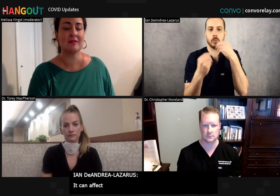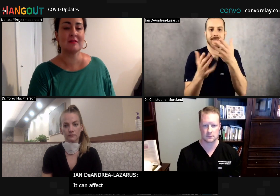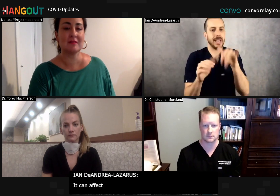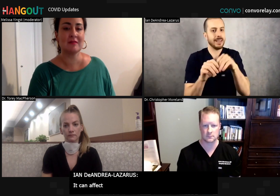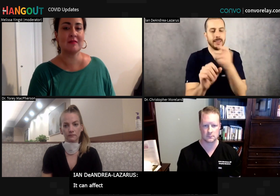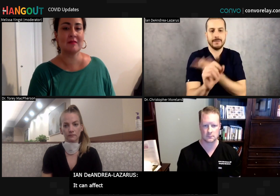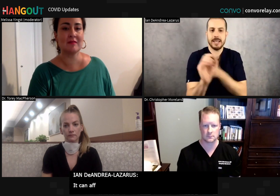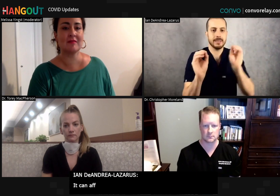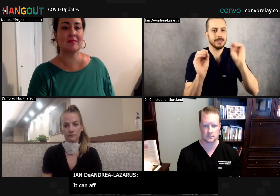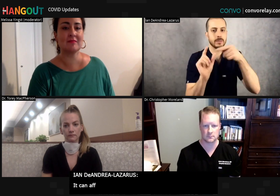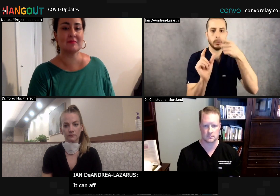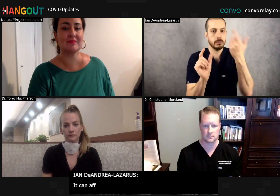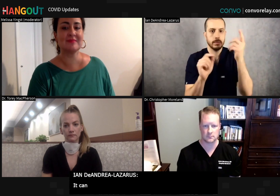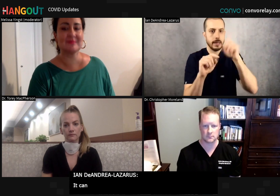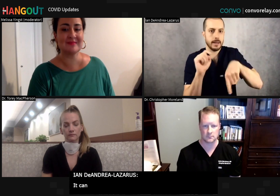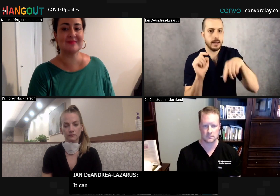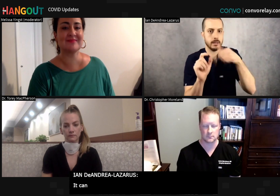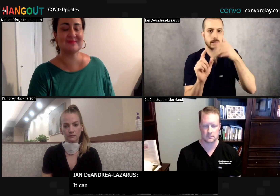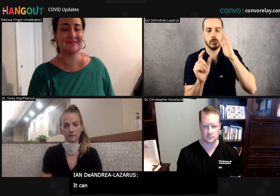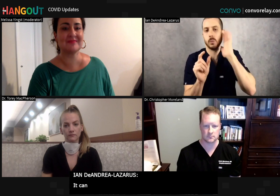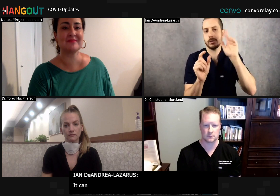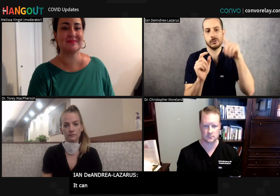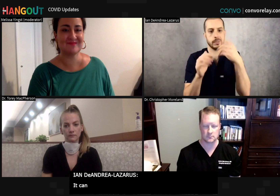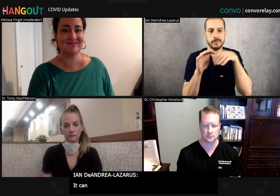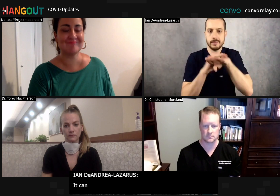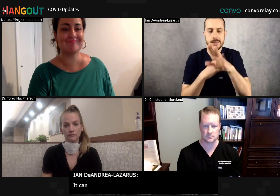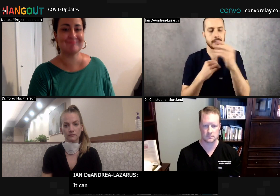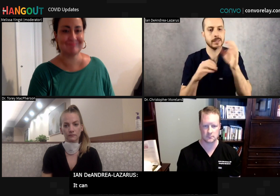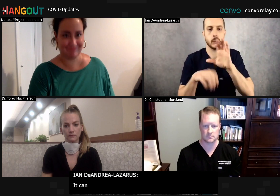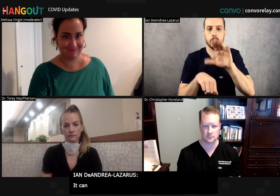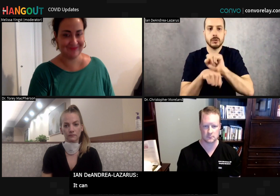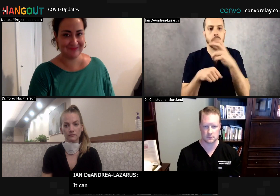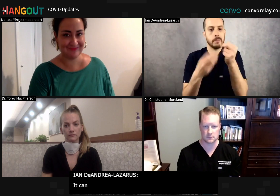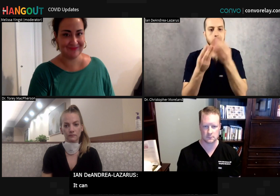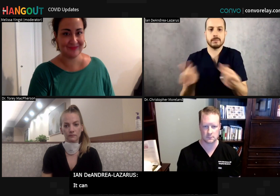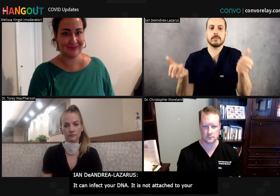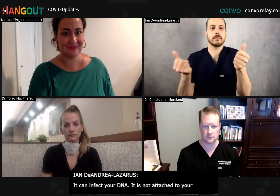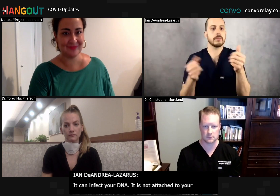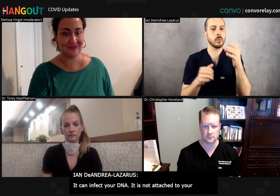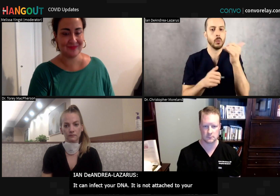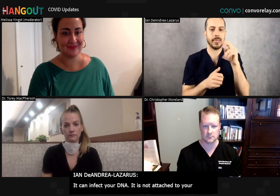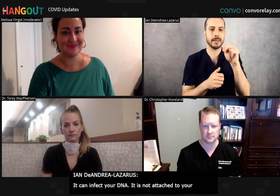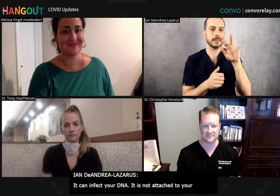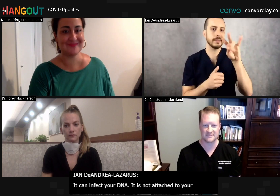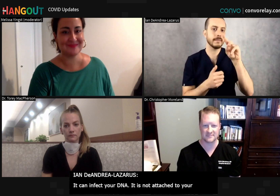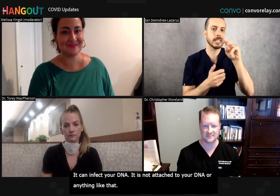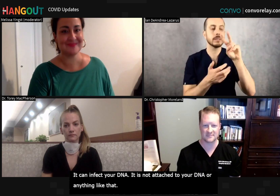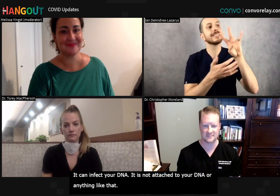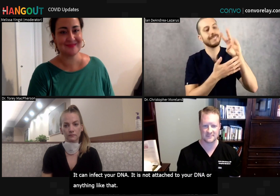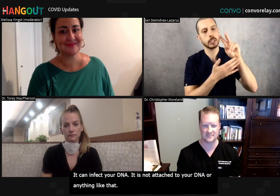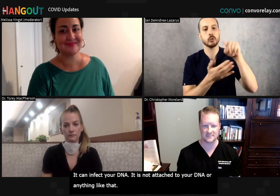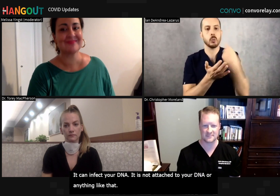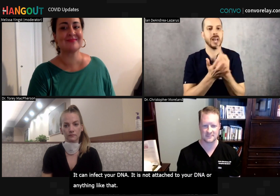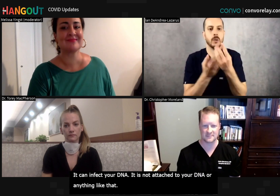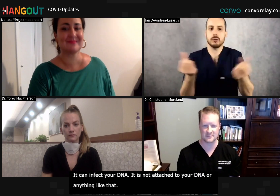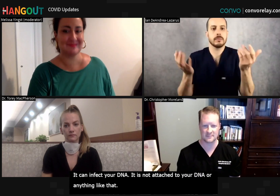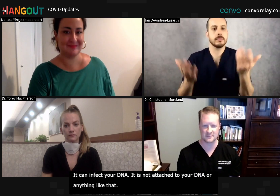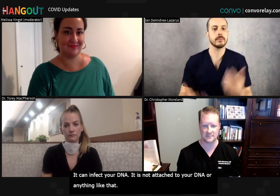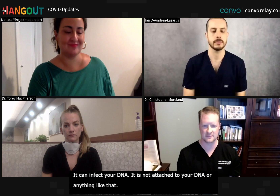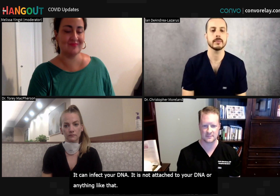It's not attached to your DNA or anything like that. So it just comes into your body, and then your body recognizes